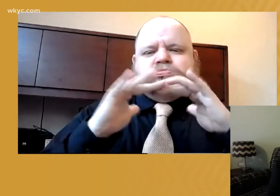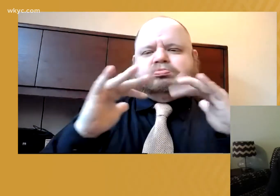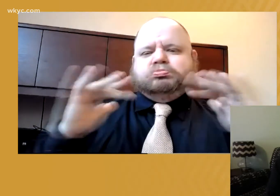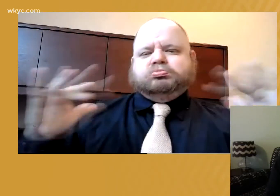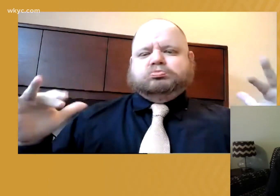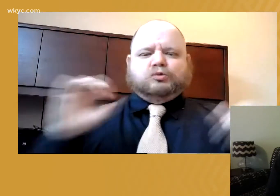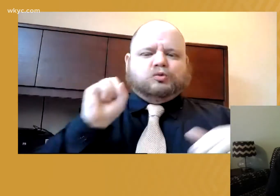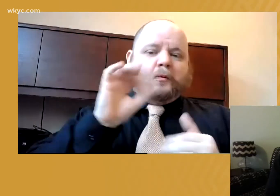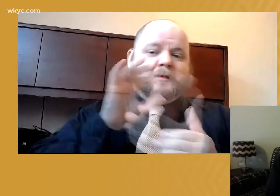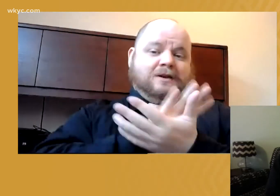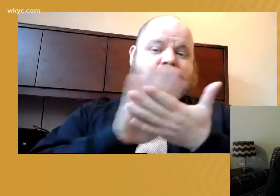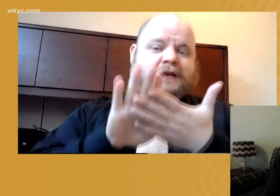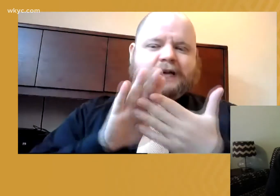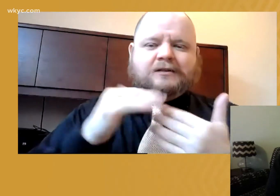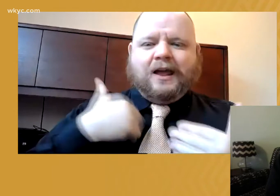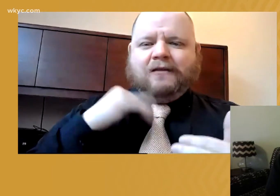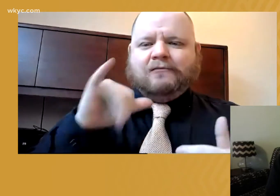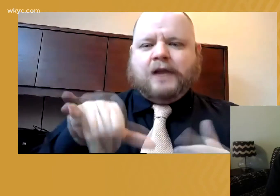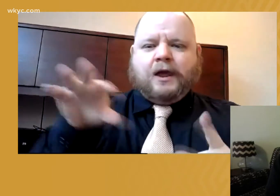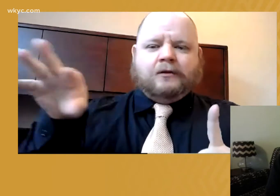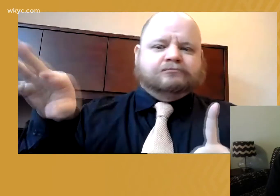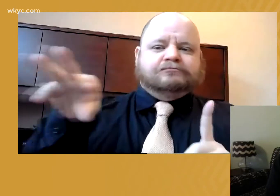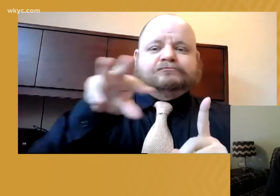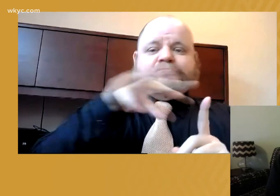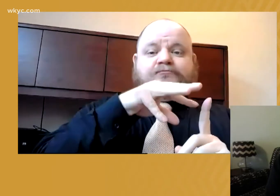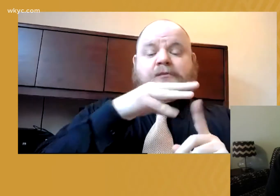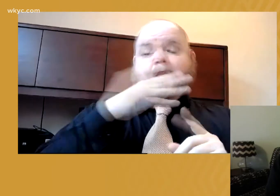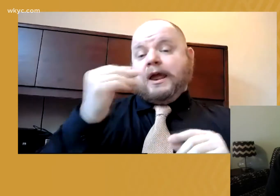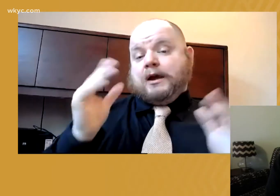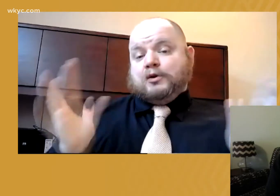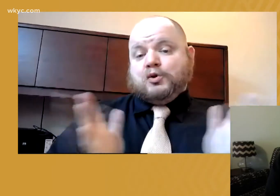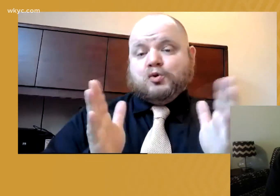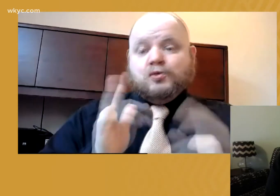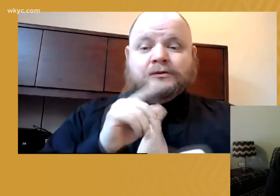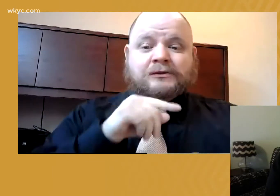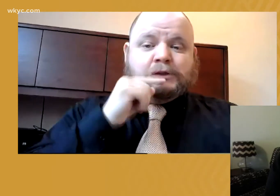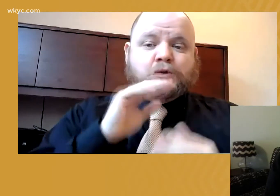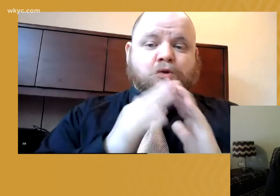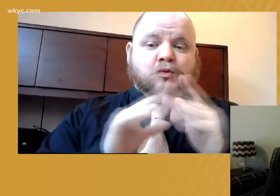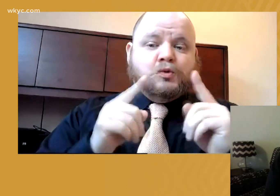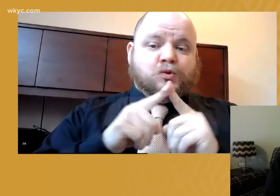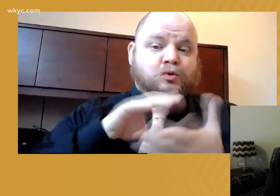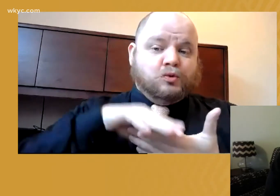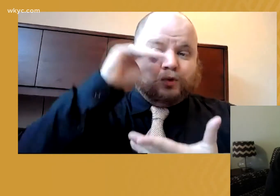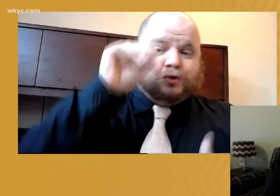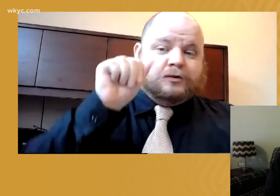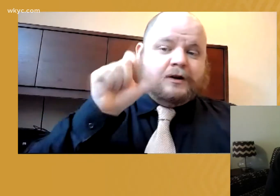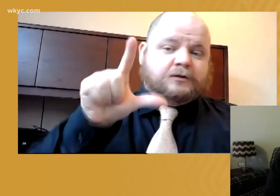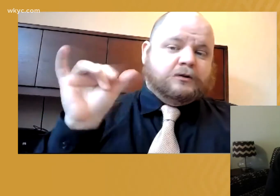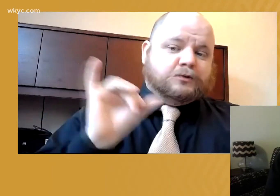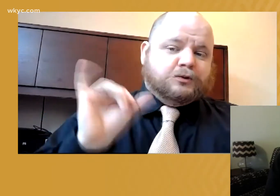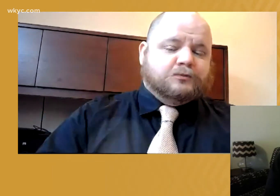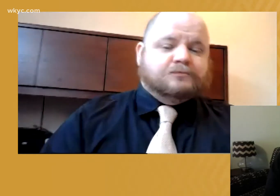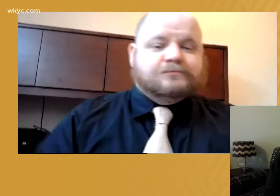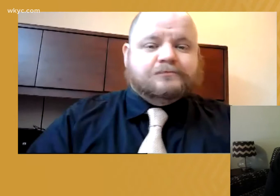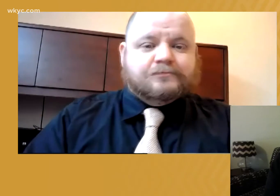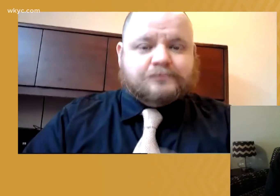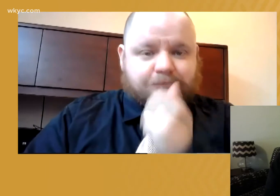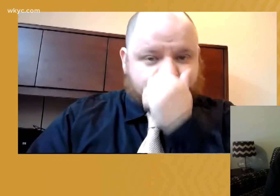lawyers. Really deaf people can do pretty much anything. So to have a spotlight shine on that and for the hearing world to